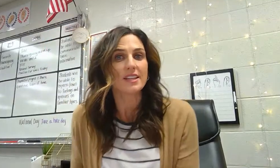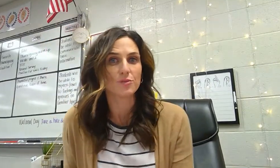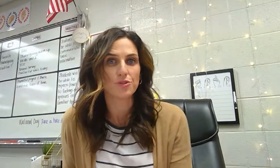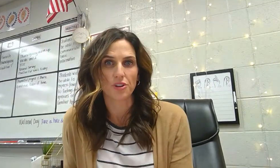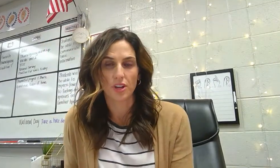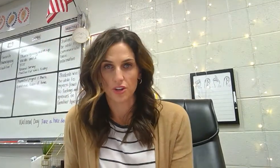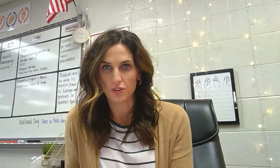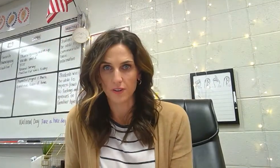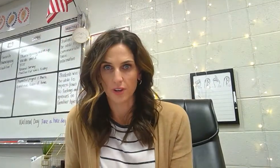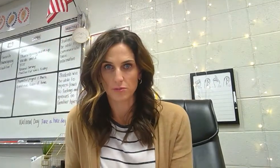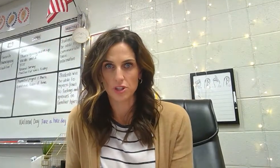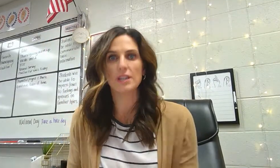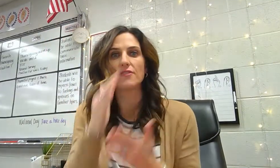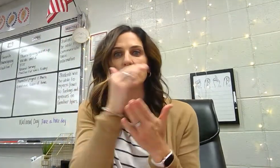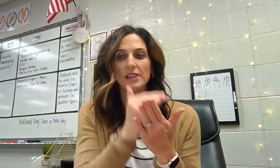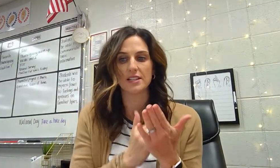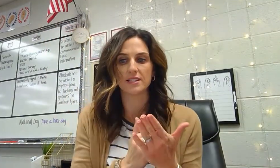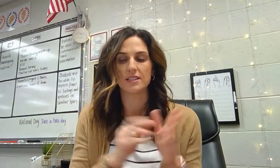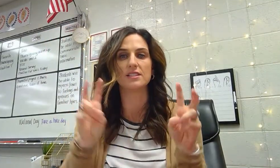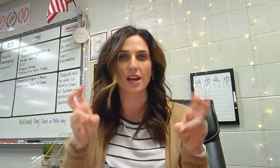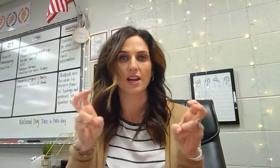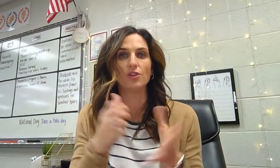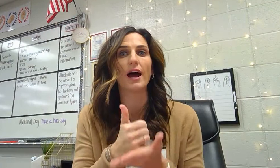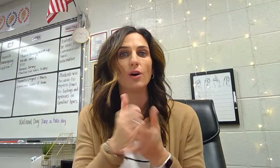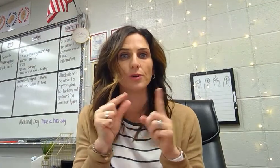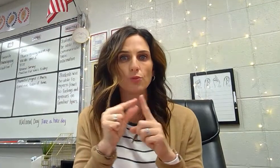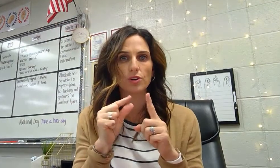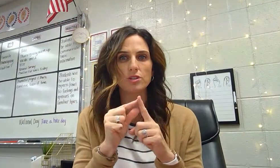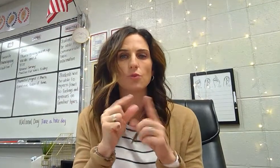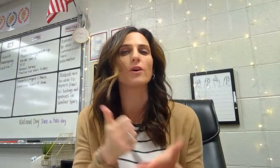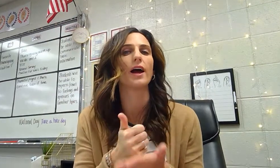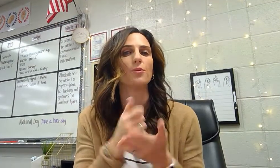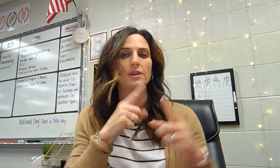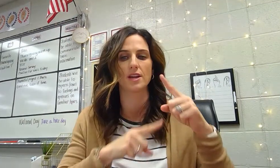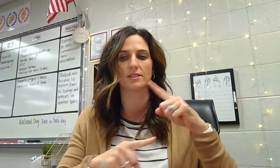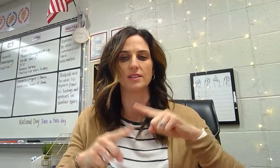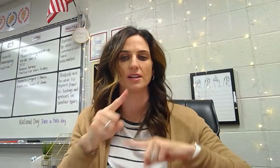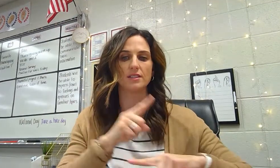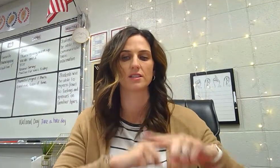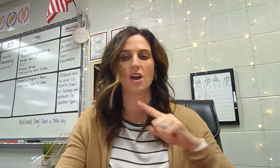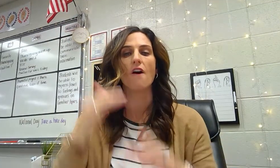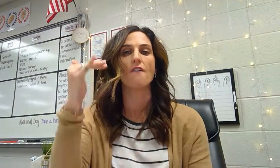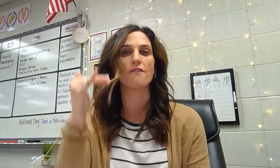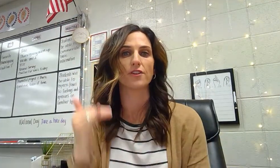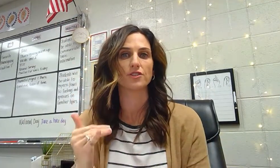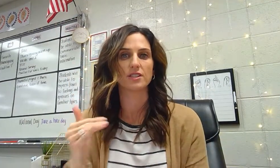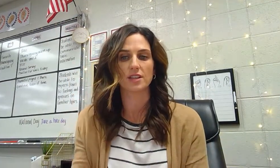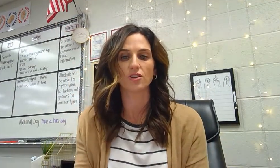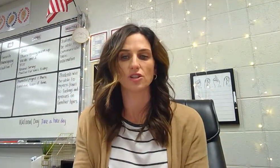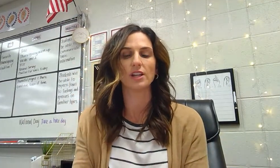Today we're starting a new vocab sheet. The list is titled Helping Words or Helping Signs. First